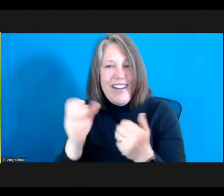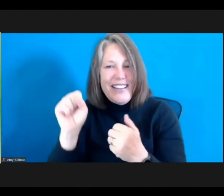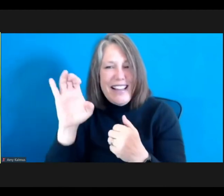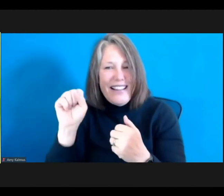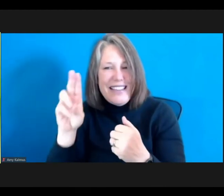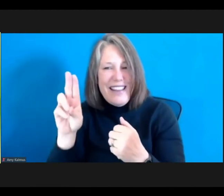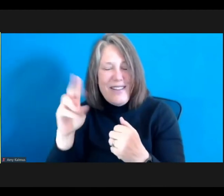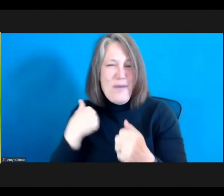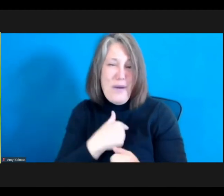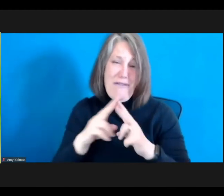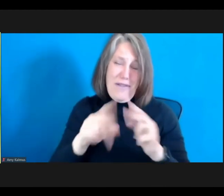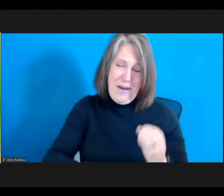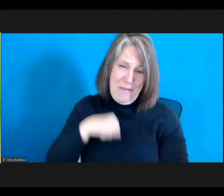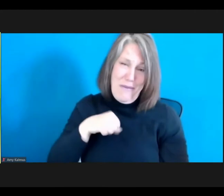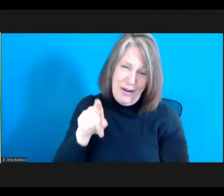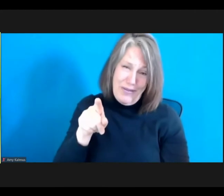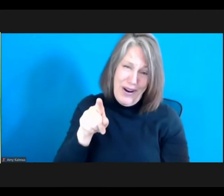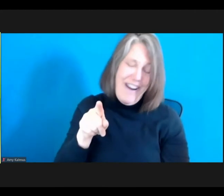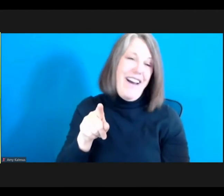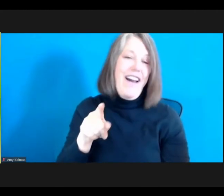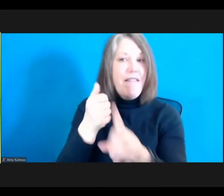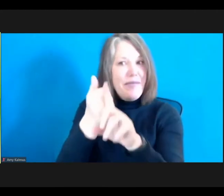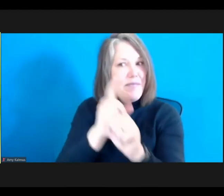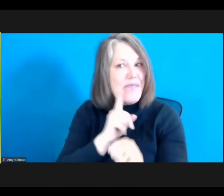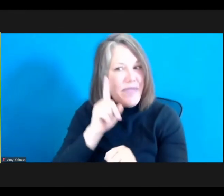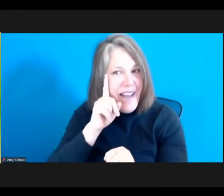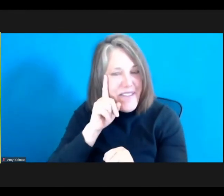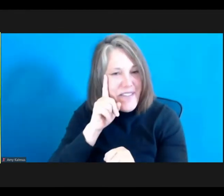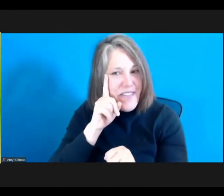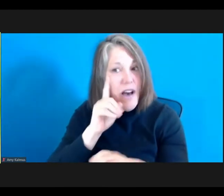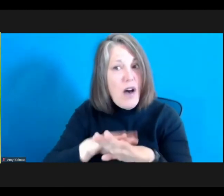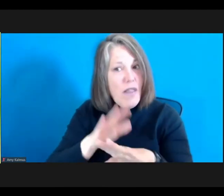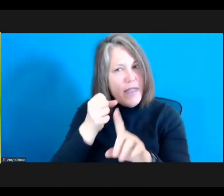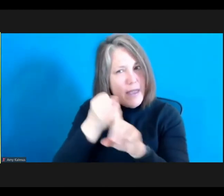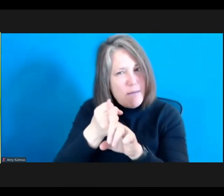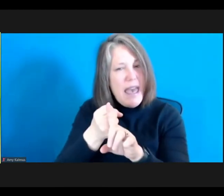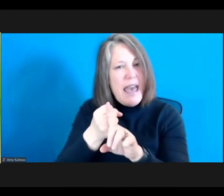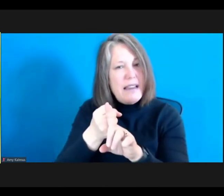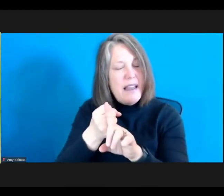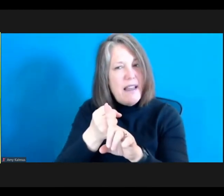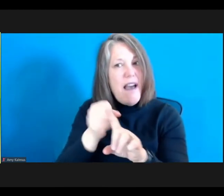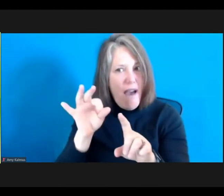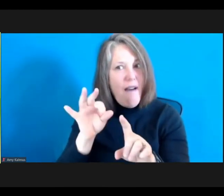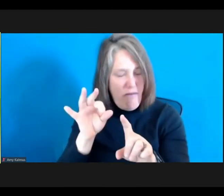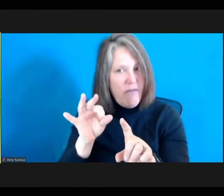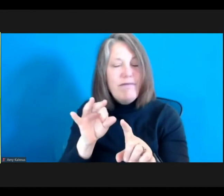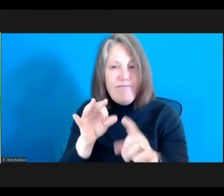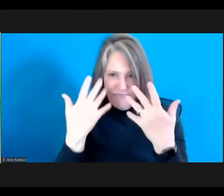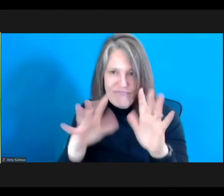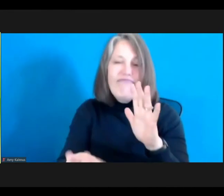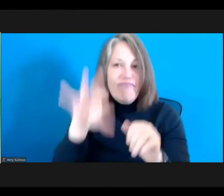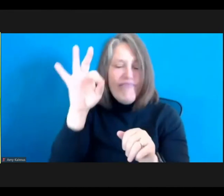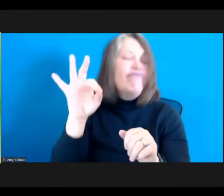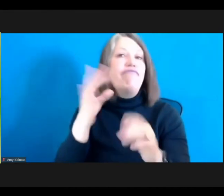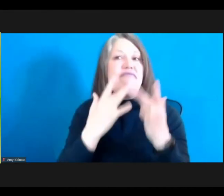who we are very proud of, who is deaf, on the impact of the identified lack of qualified,